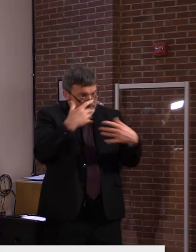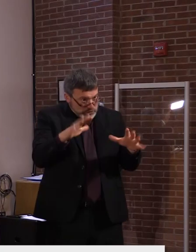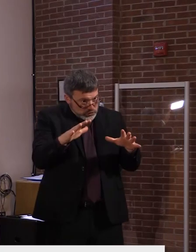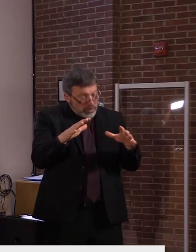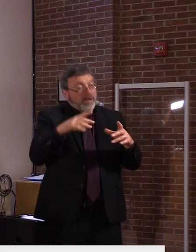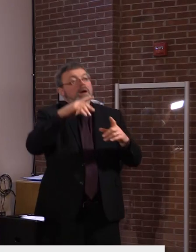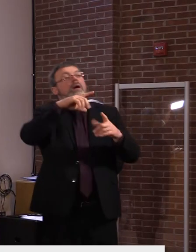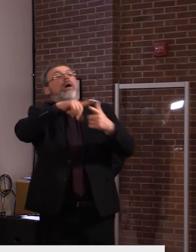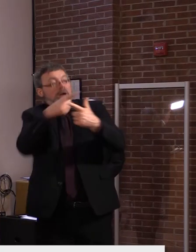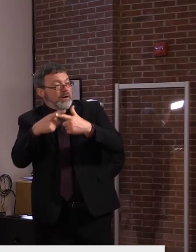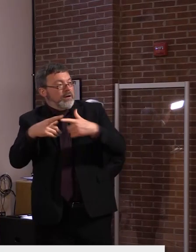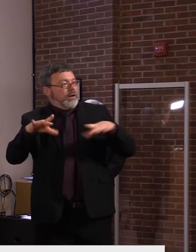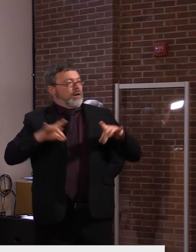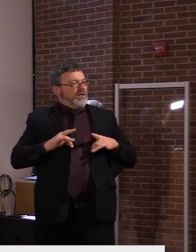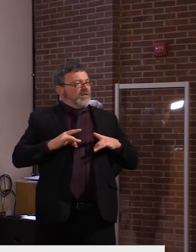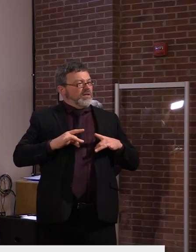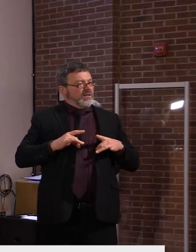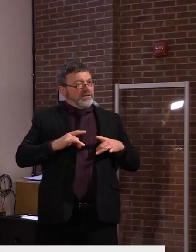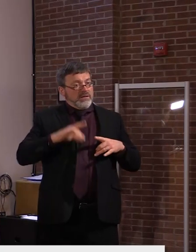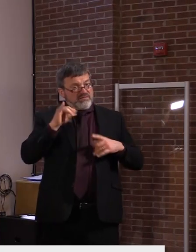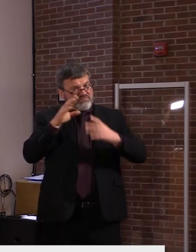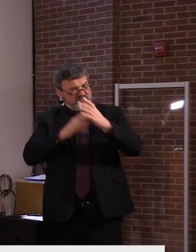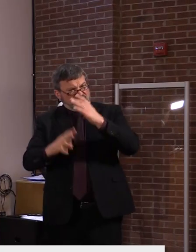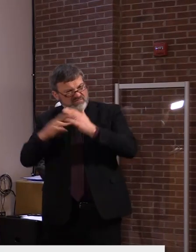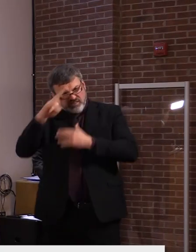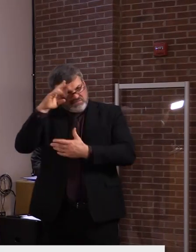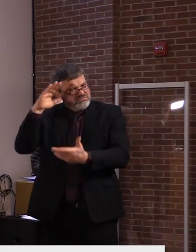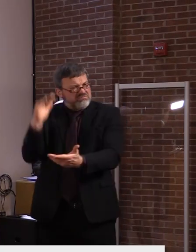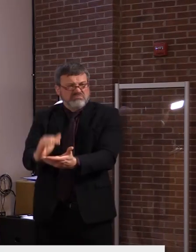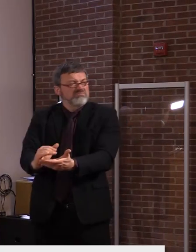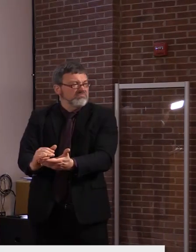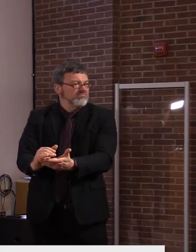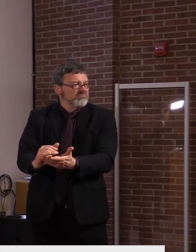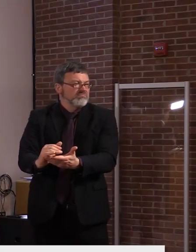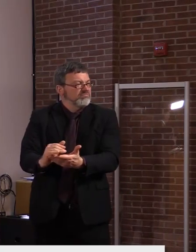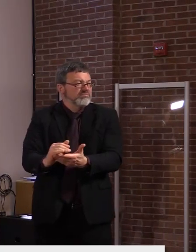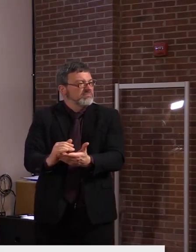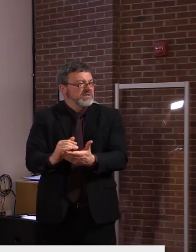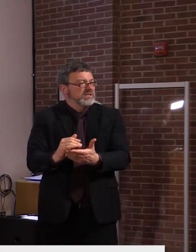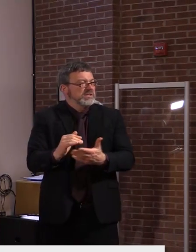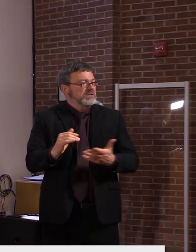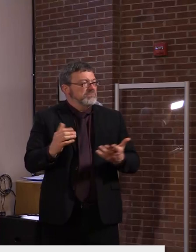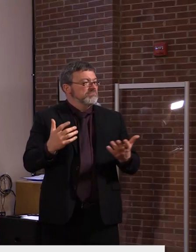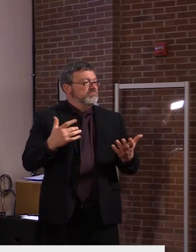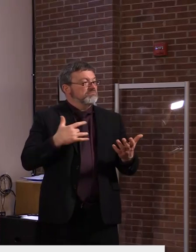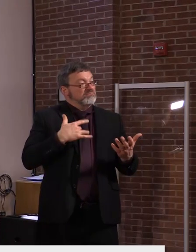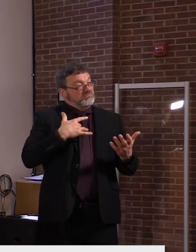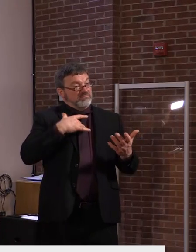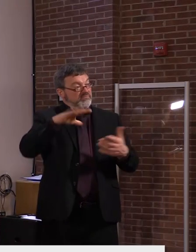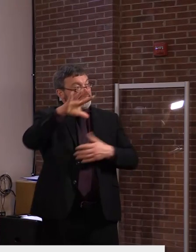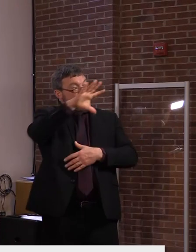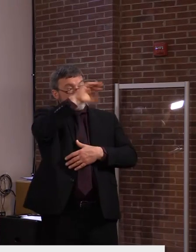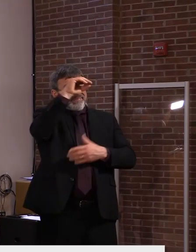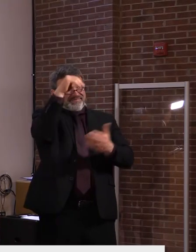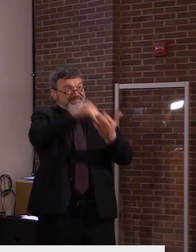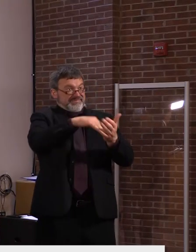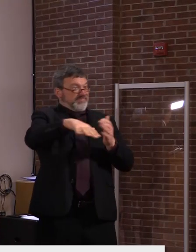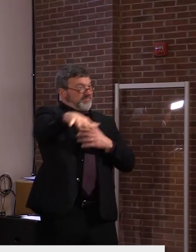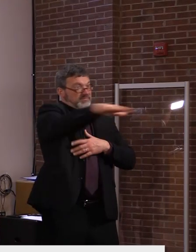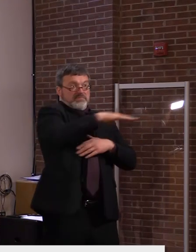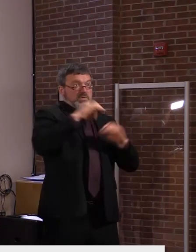the low number of people in some respects as compared, you know, if there's 50,000 that are unvaccinated versus